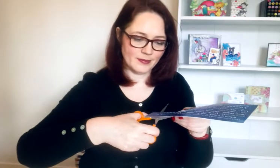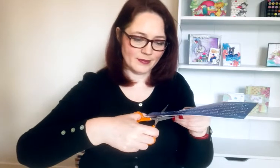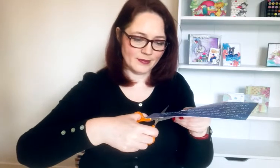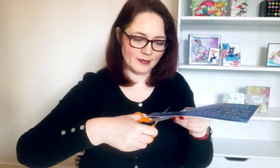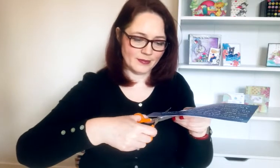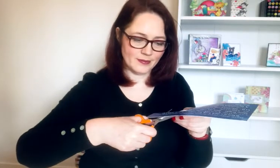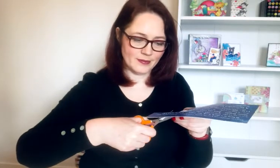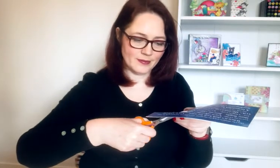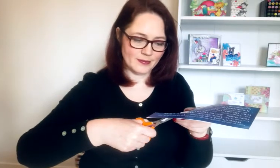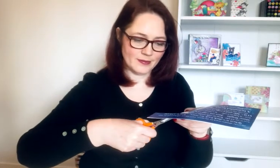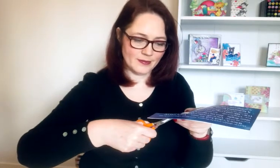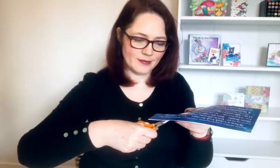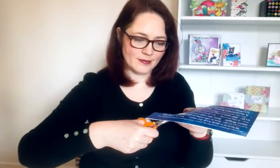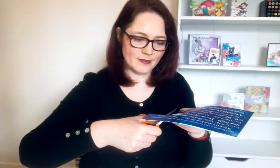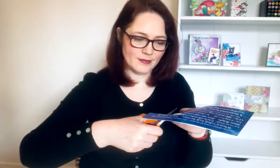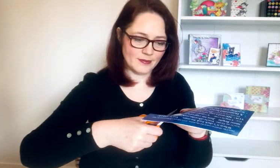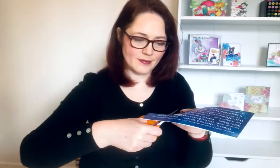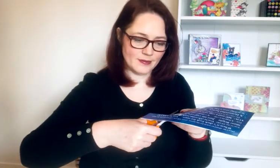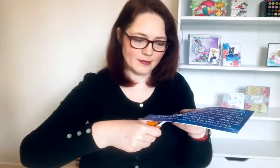going to cut out my sentiment.